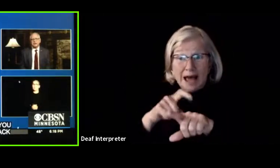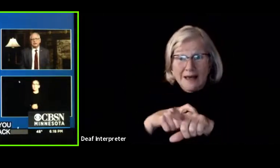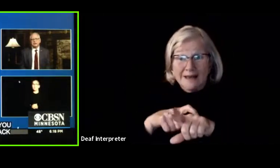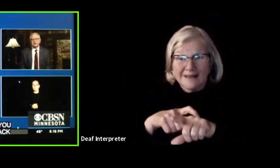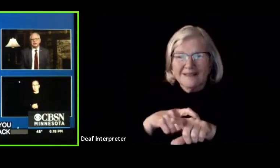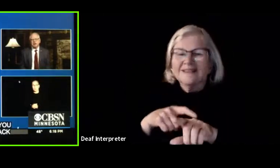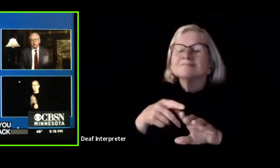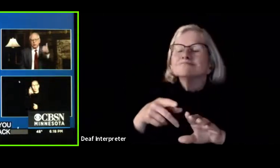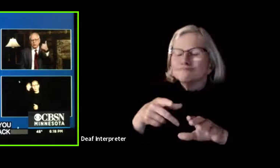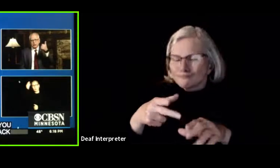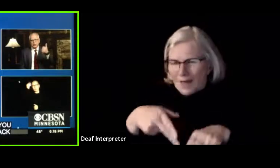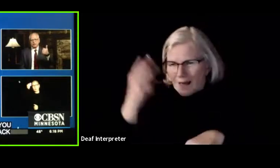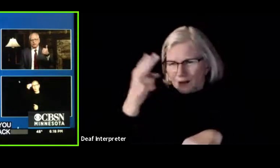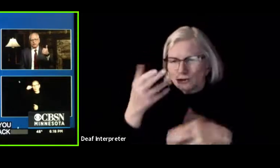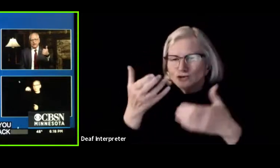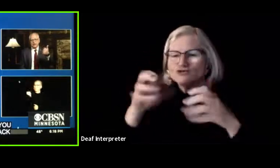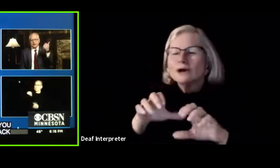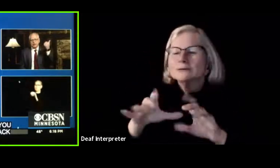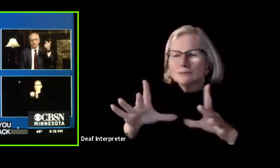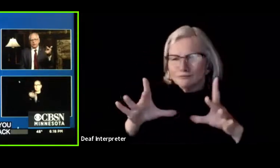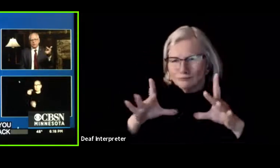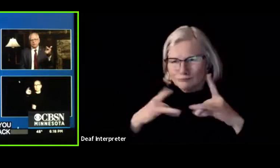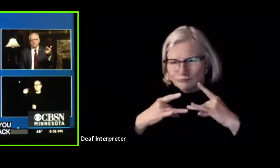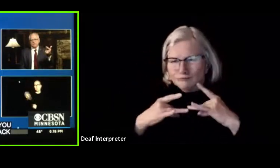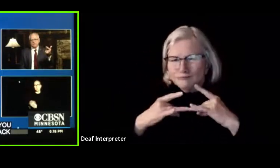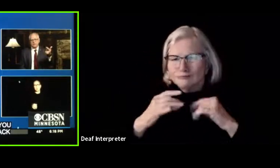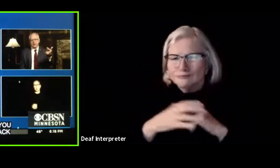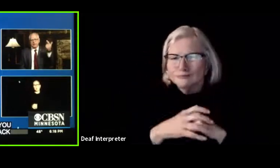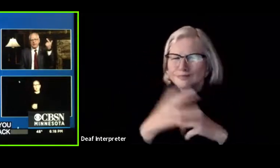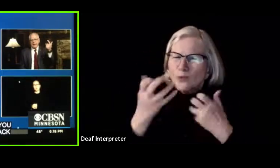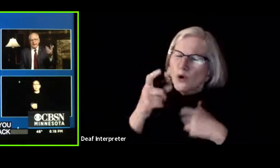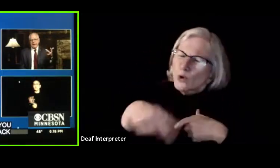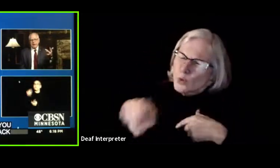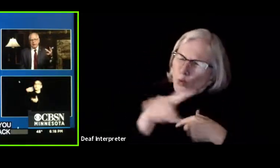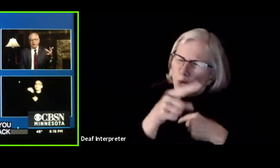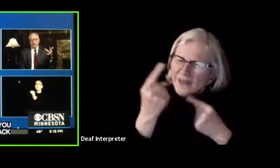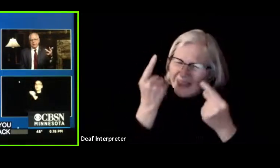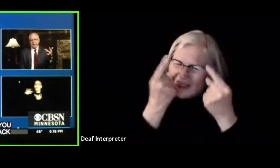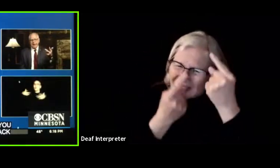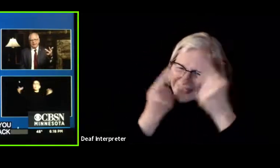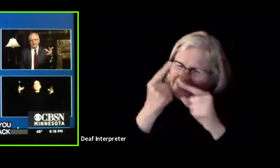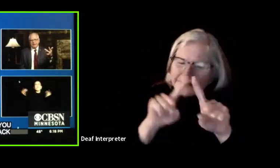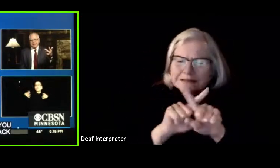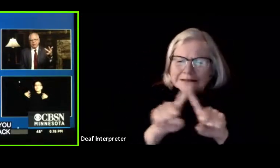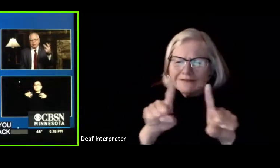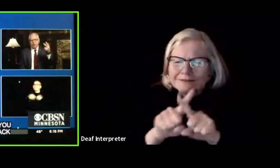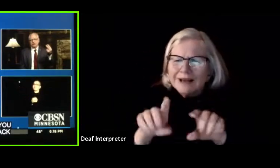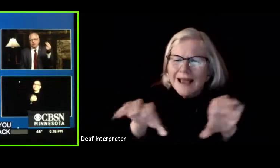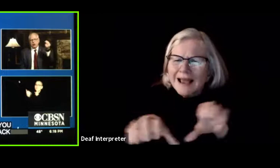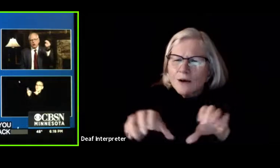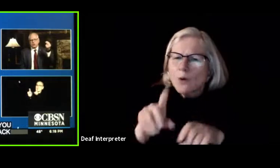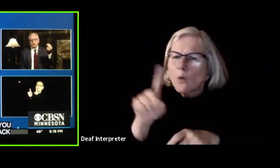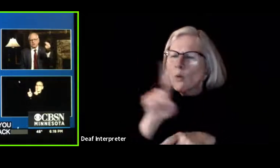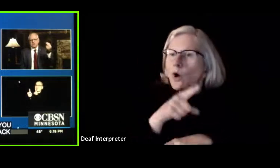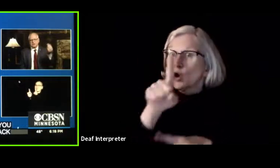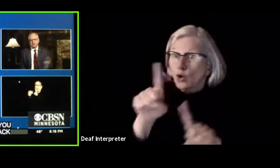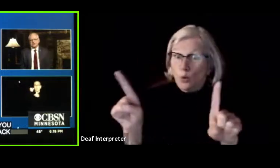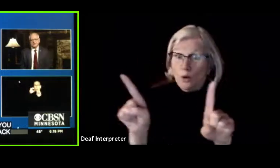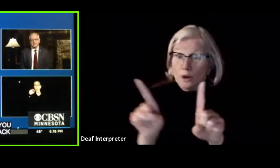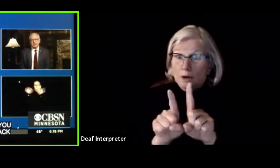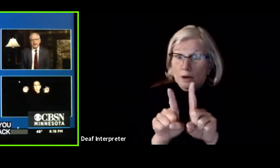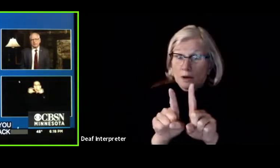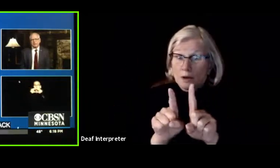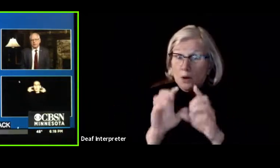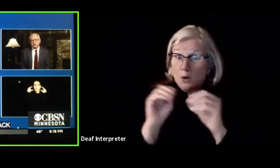those activities where you're close together for long periods of time and not wearing a mask. those are the riskiest